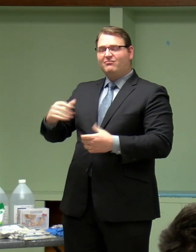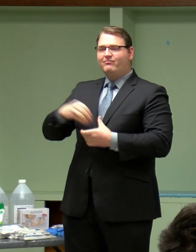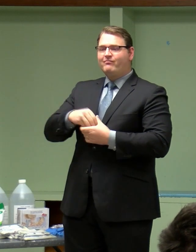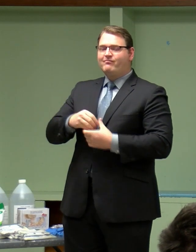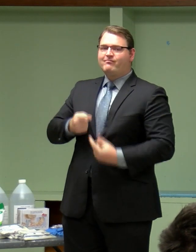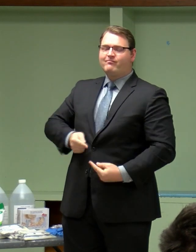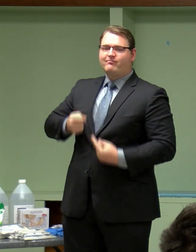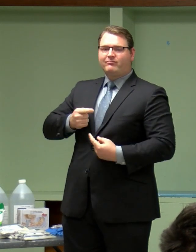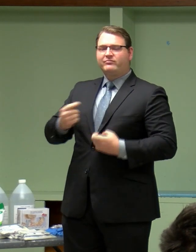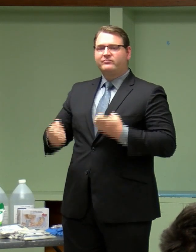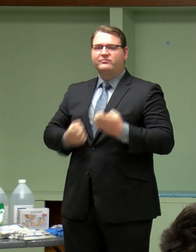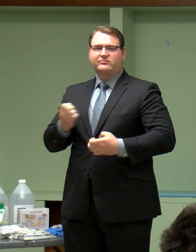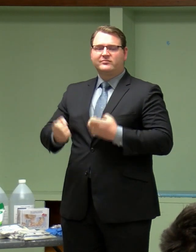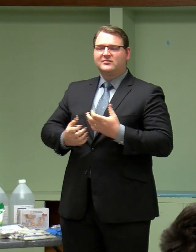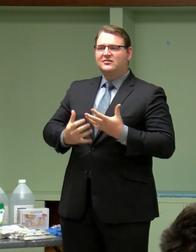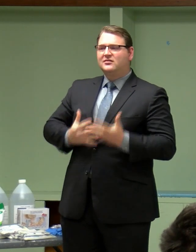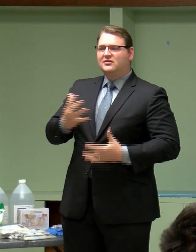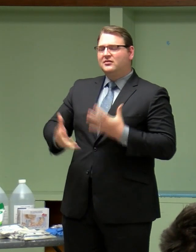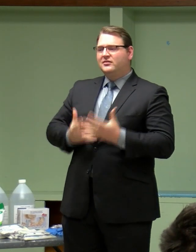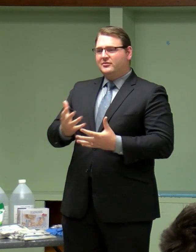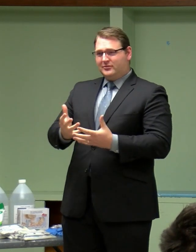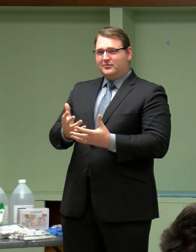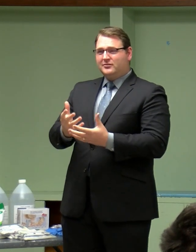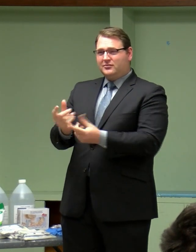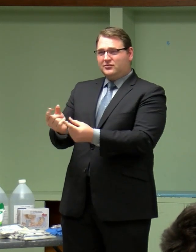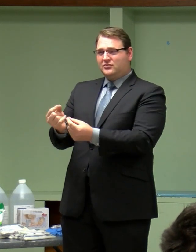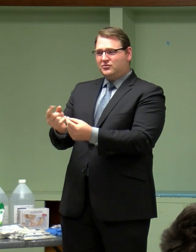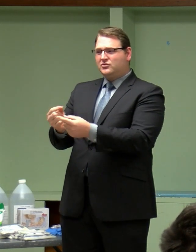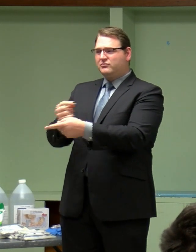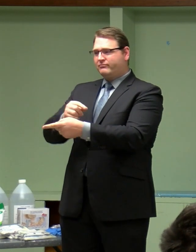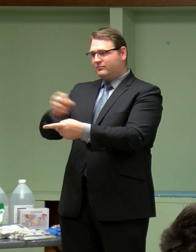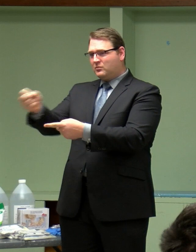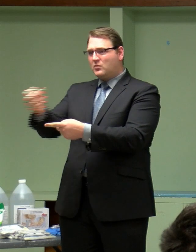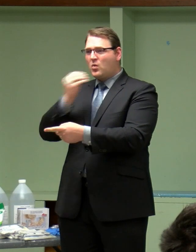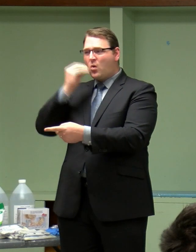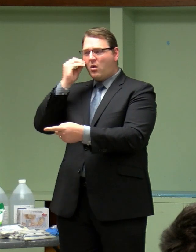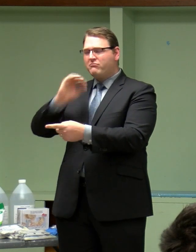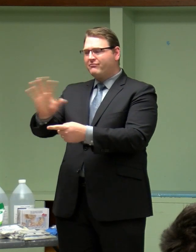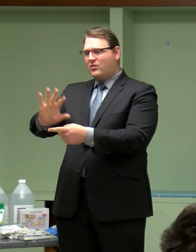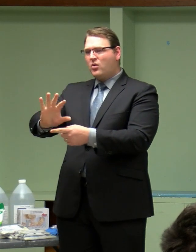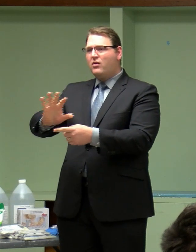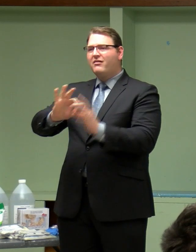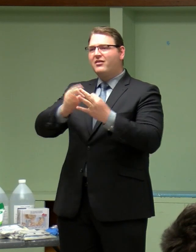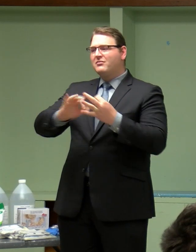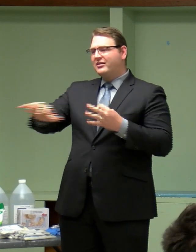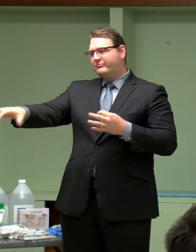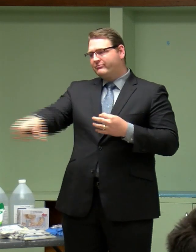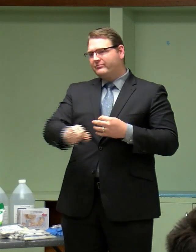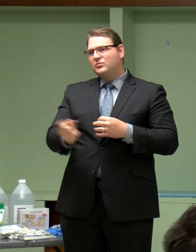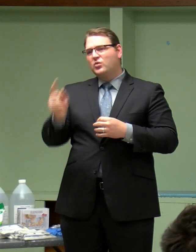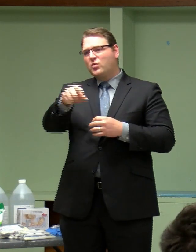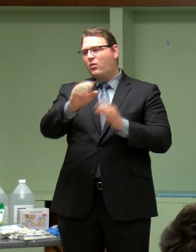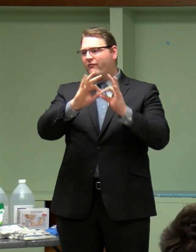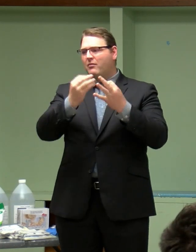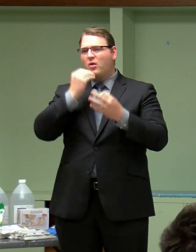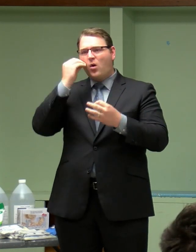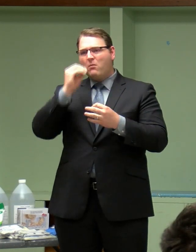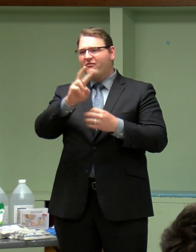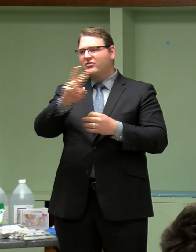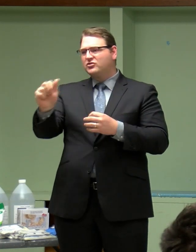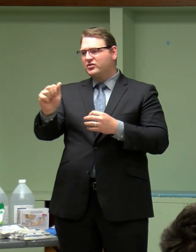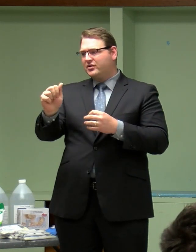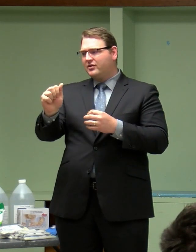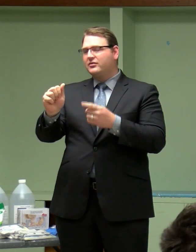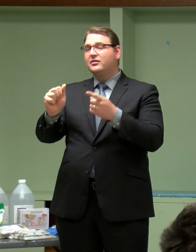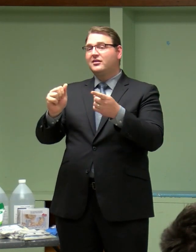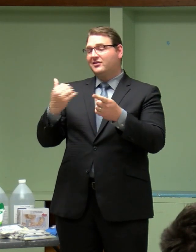at work for a short period of time, her family took her to the family home in Virginia, where on Sunday she took her life. Her father reported